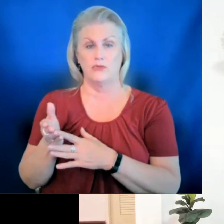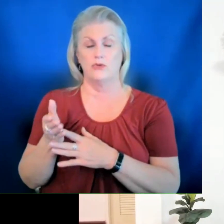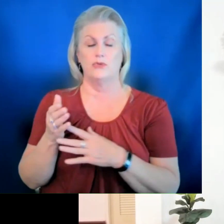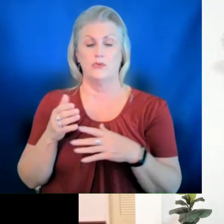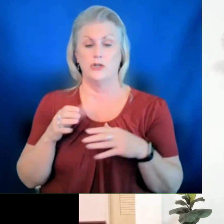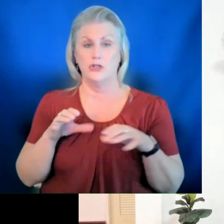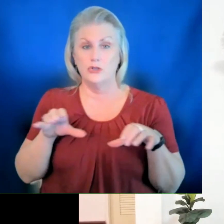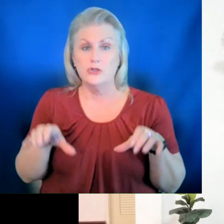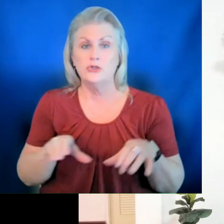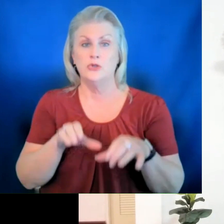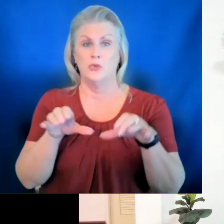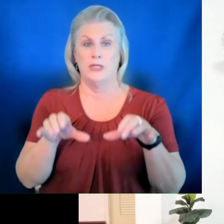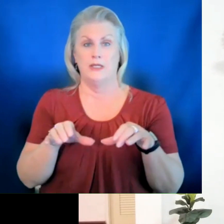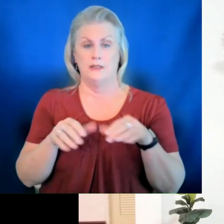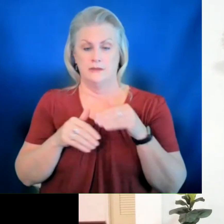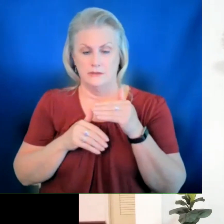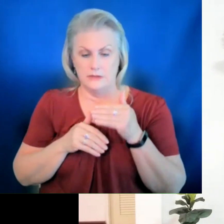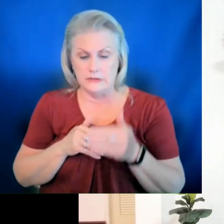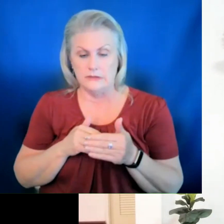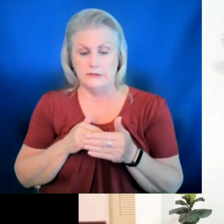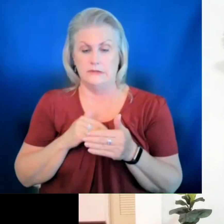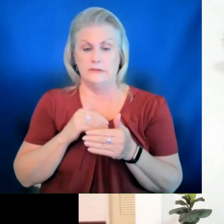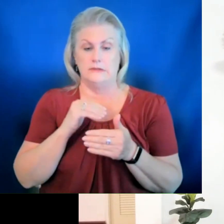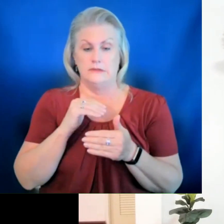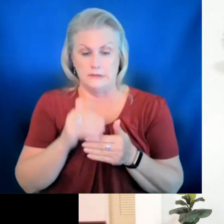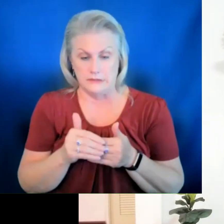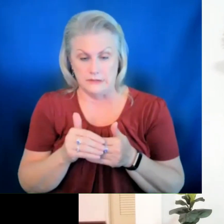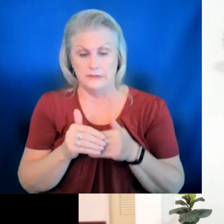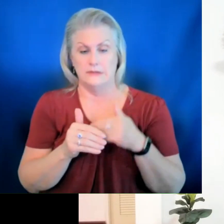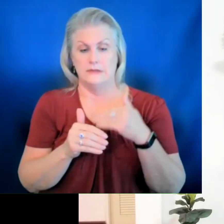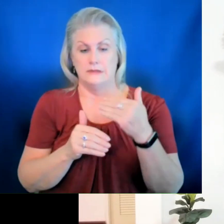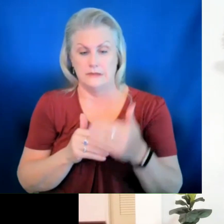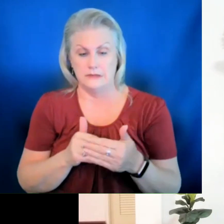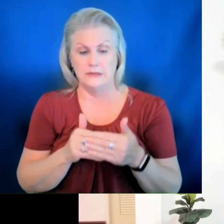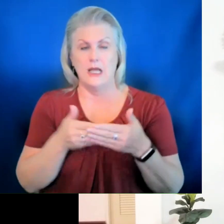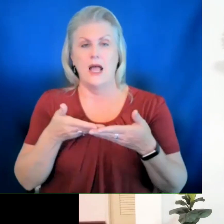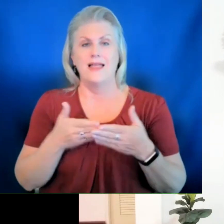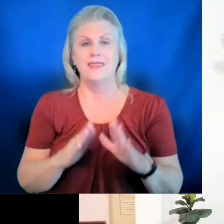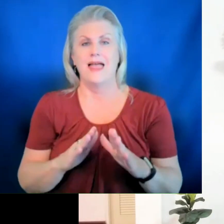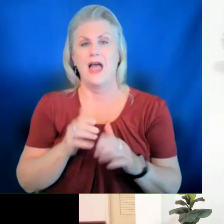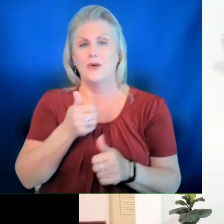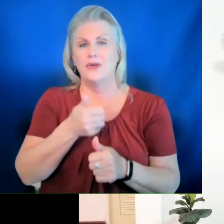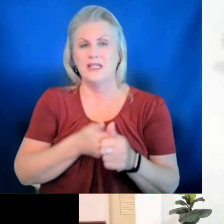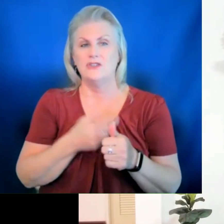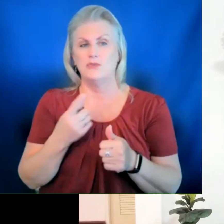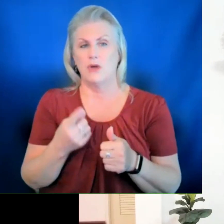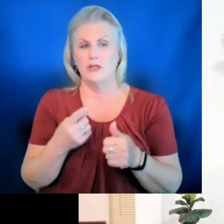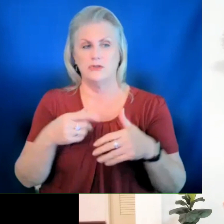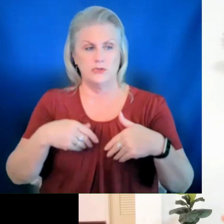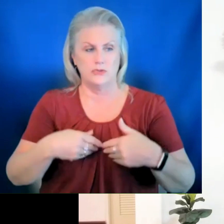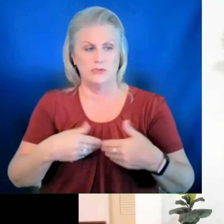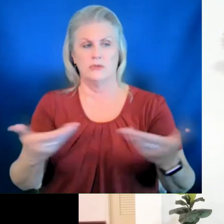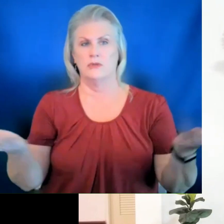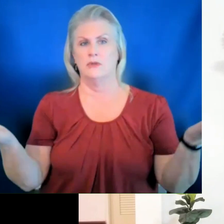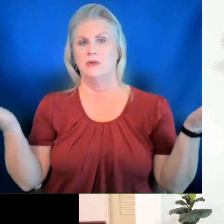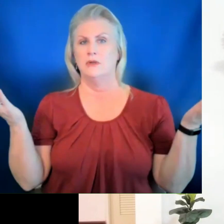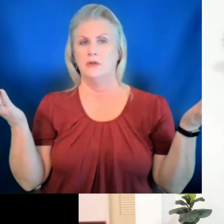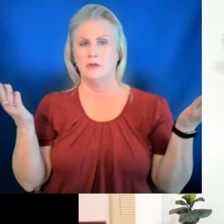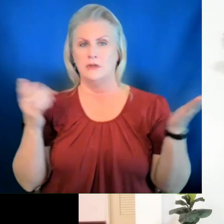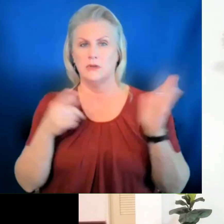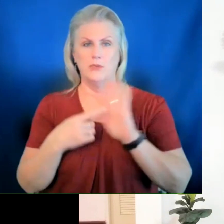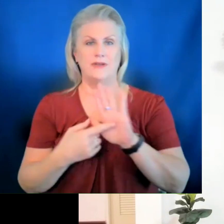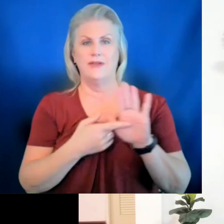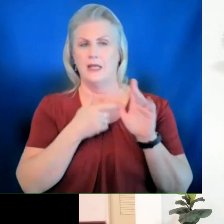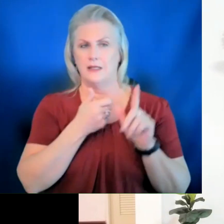through the steps that you are taking and allowing each step to unfold and not being